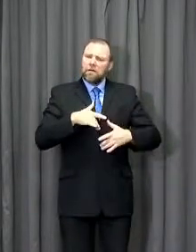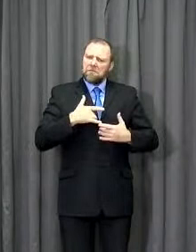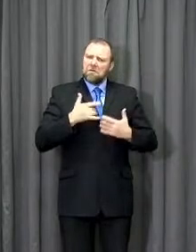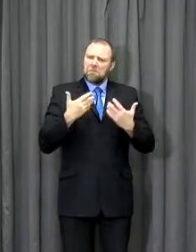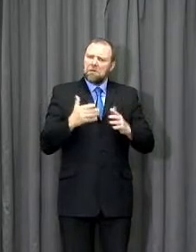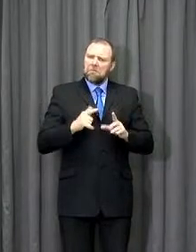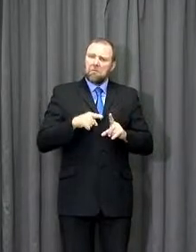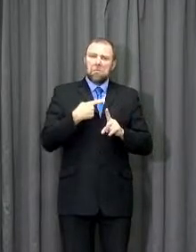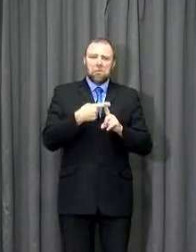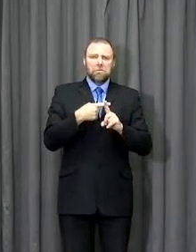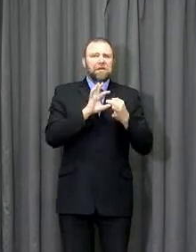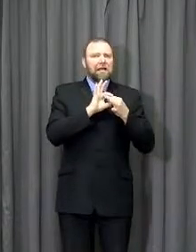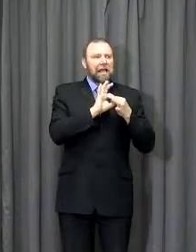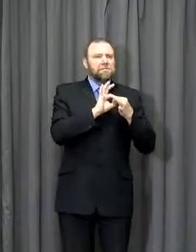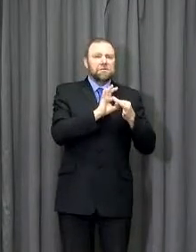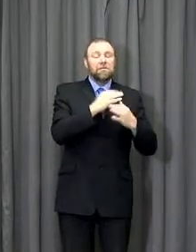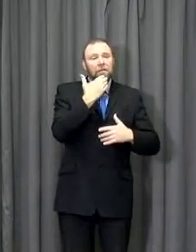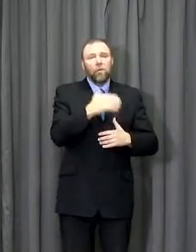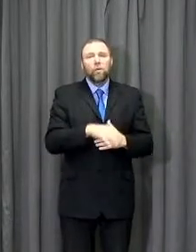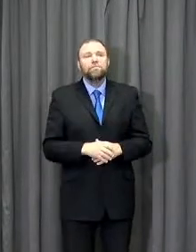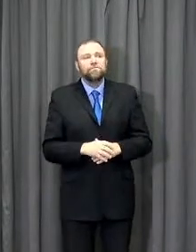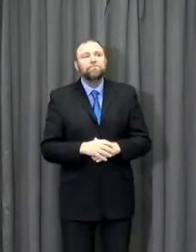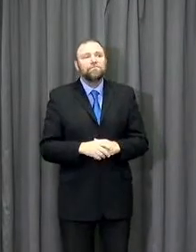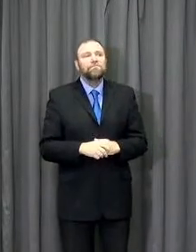positive engagement. Thank you.